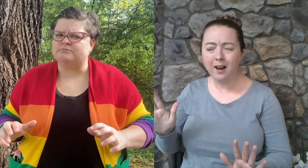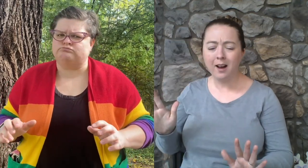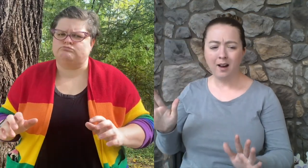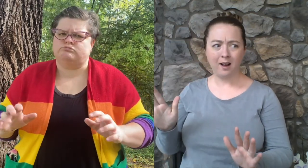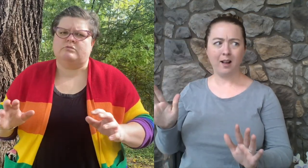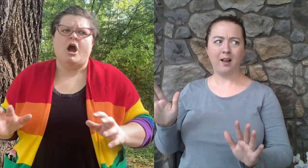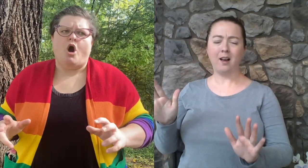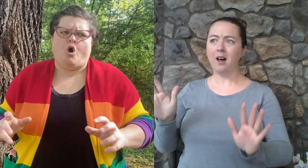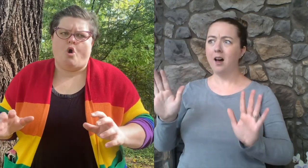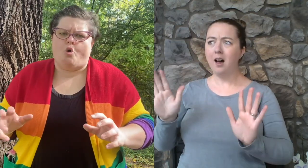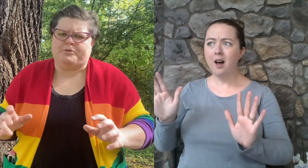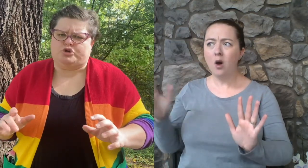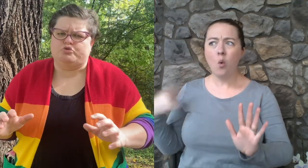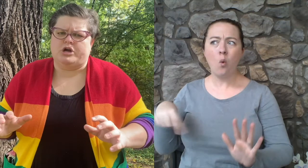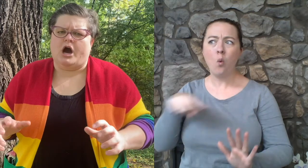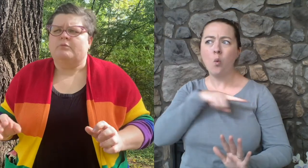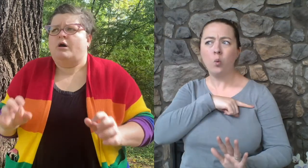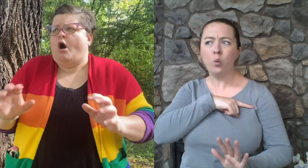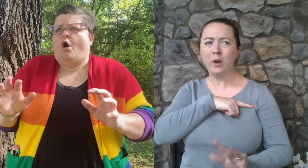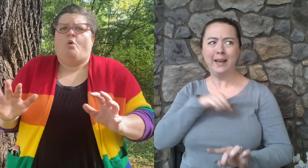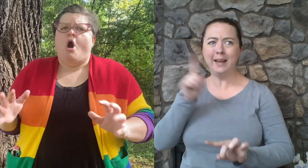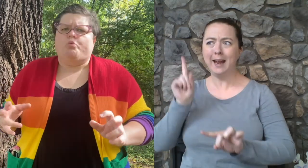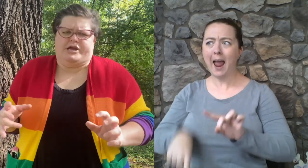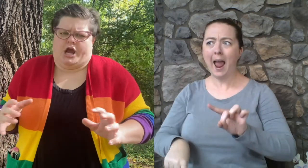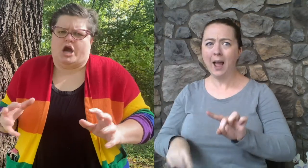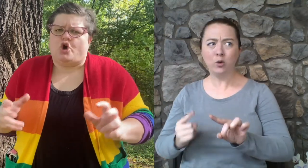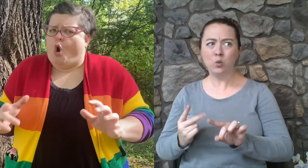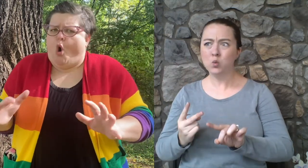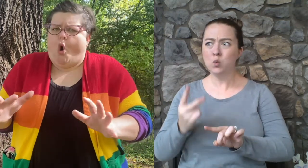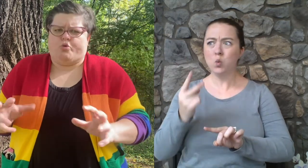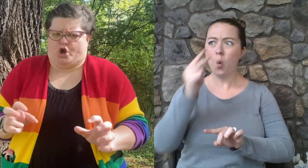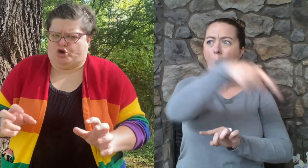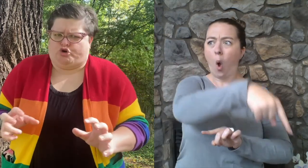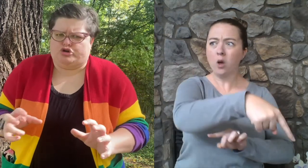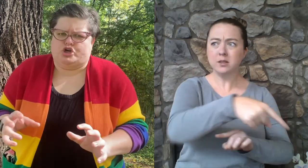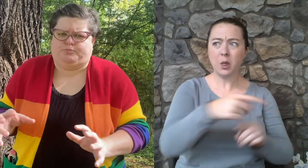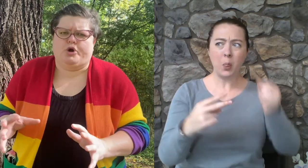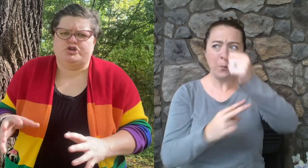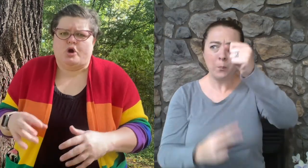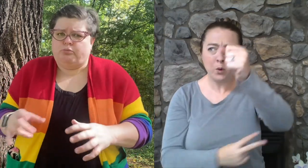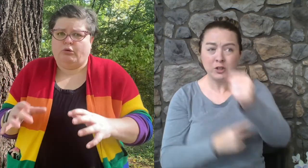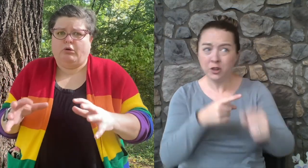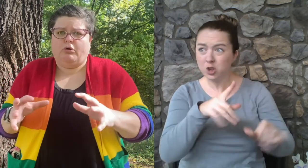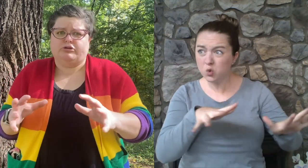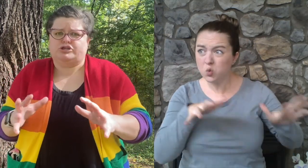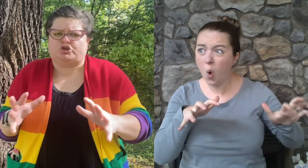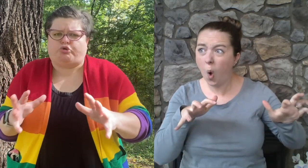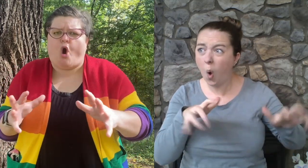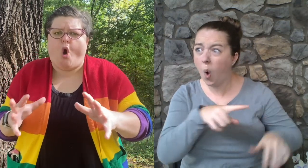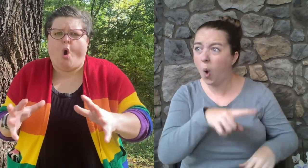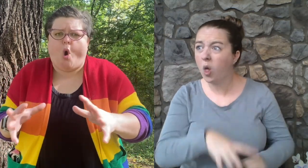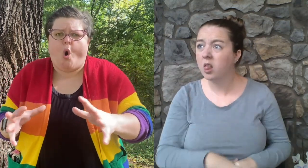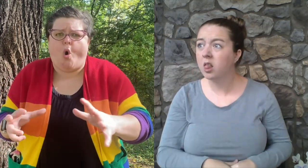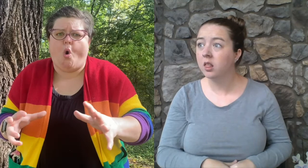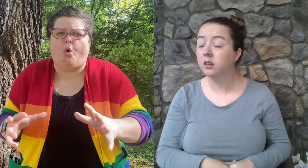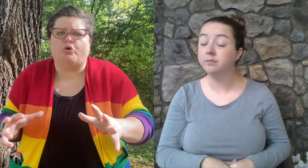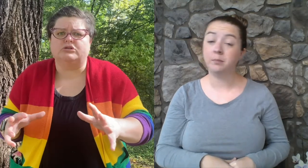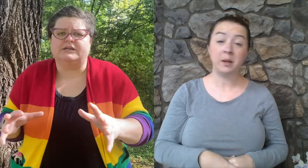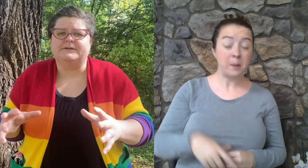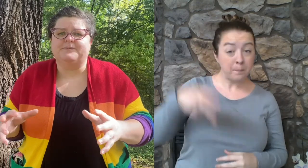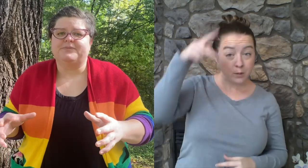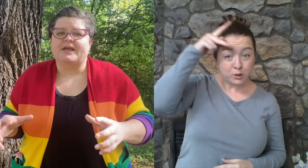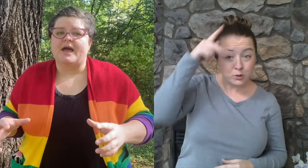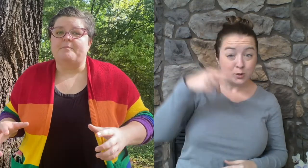said, oh, Petunia, we can't cross this bridge. There's a